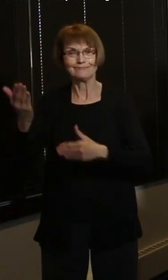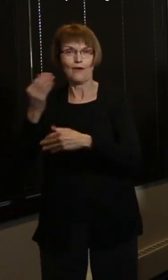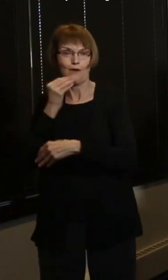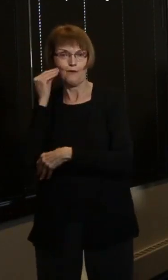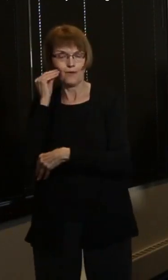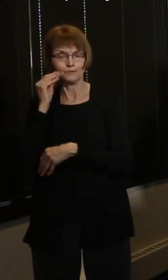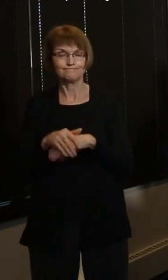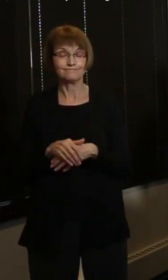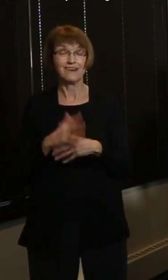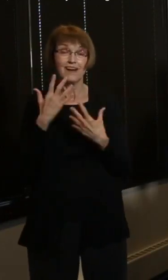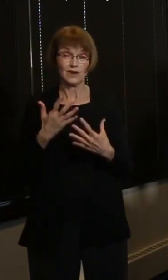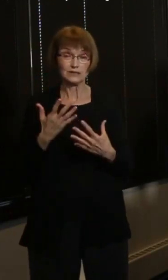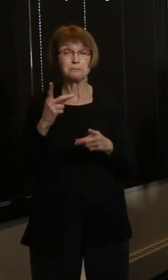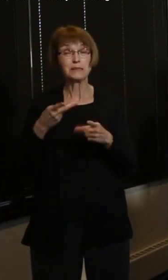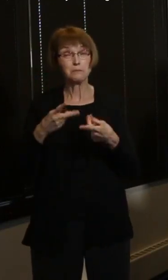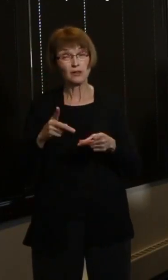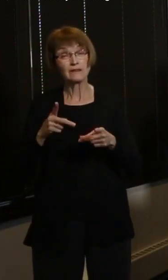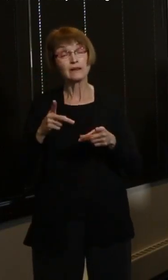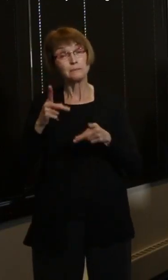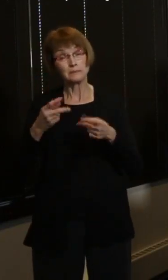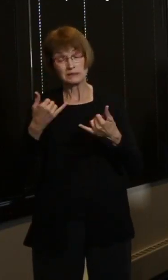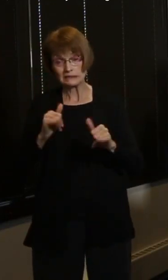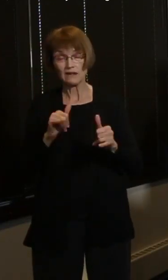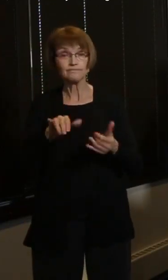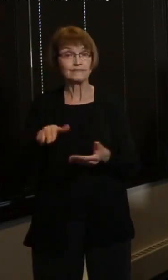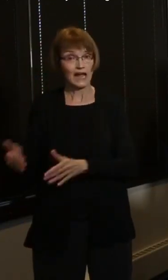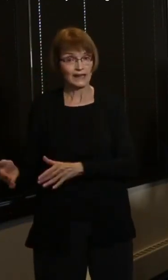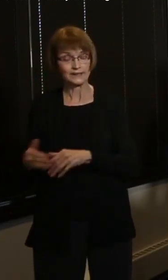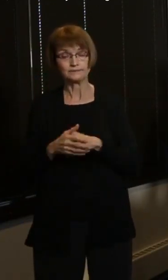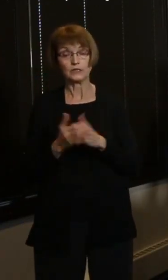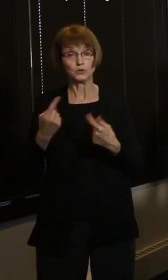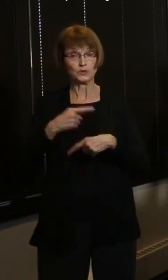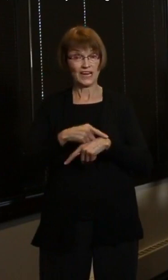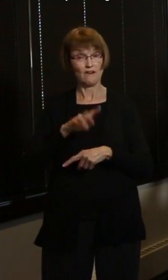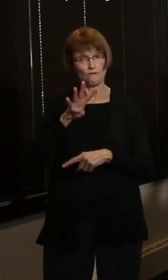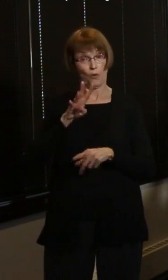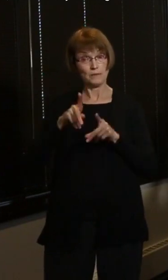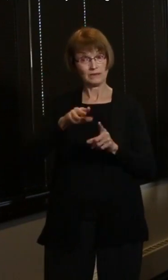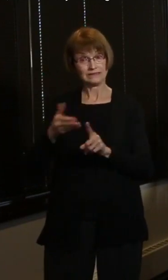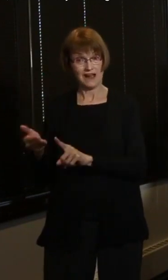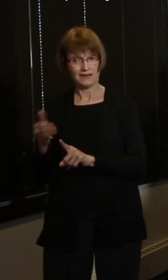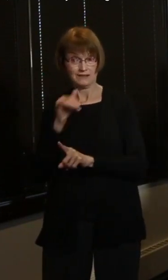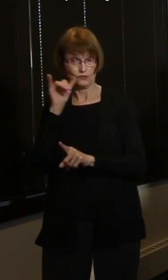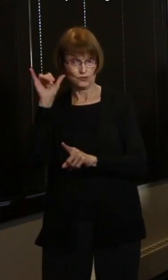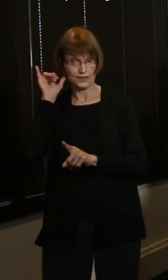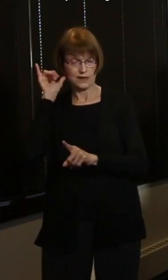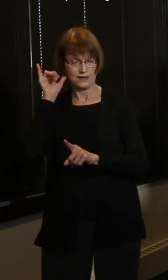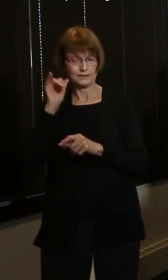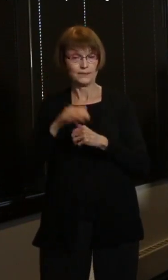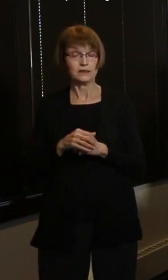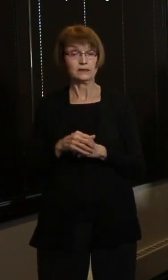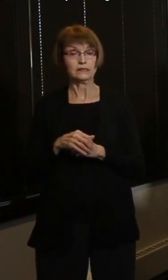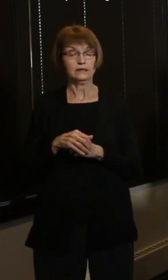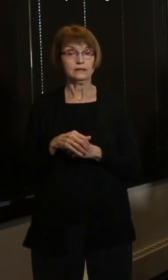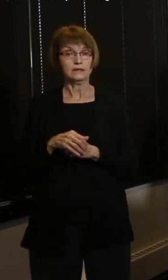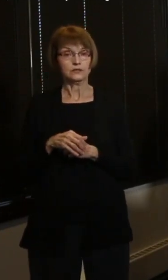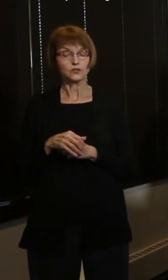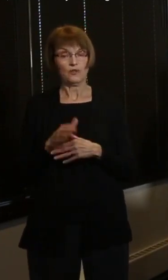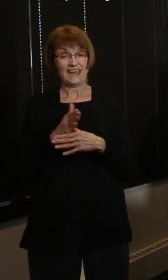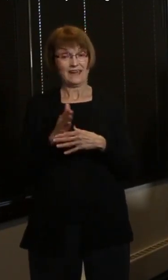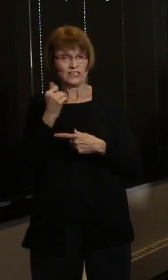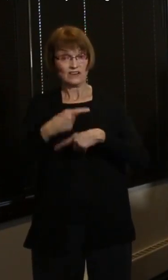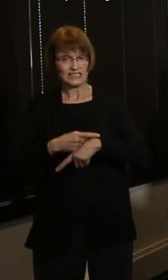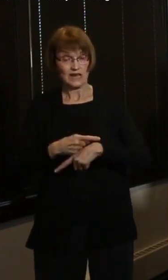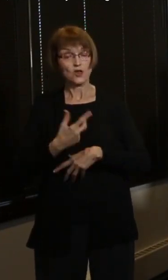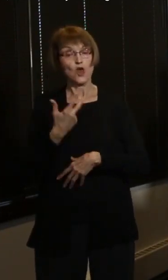Unfortunately, we still have people passing away from COVID as well. So today we're reporting 4 deaths from yesterday, and that puts our moving average